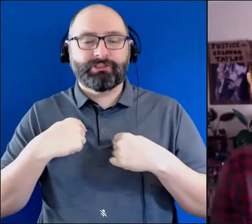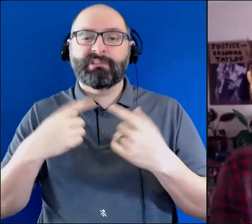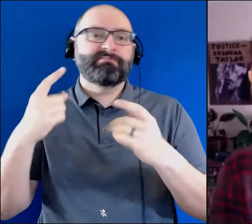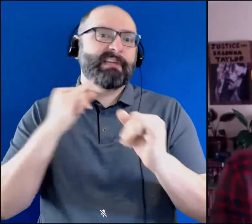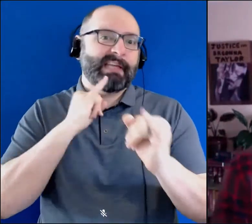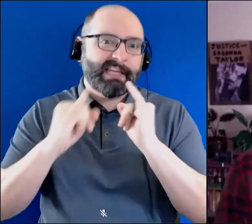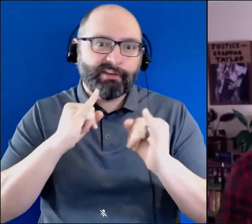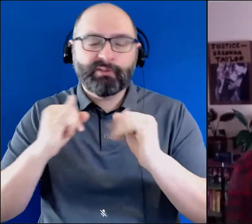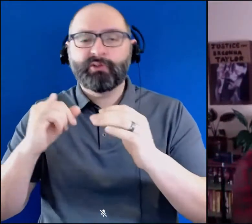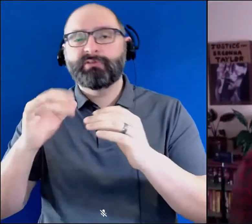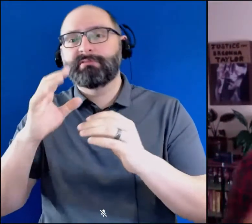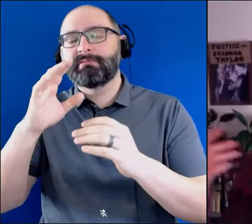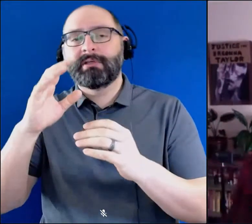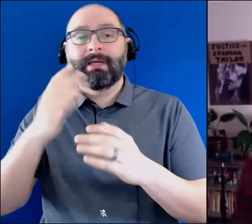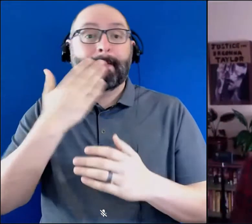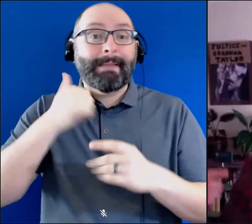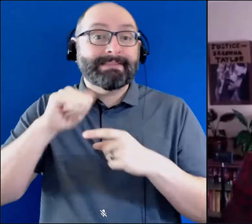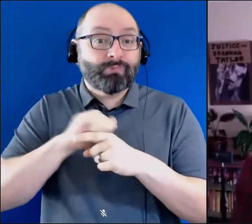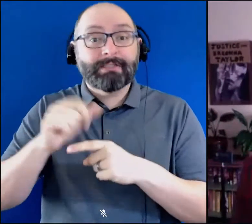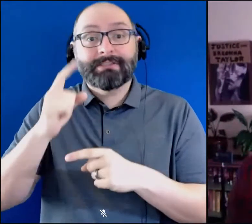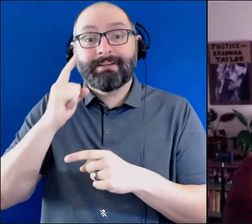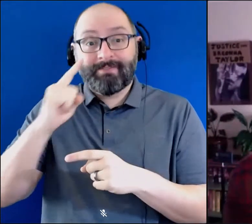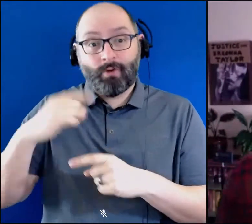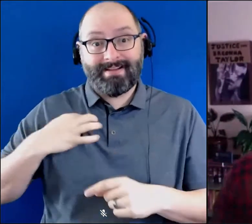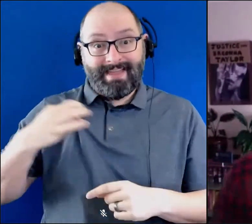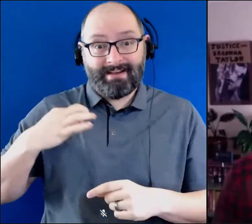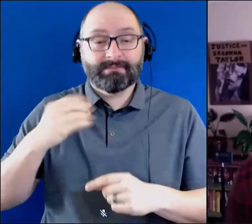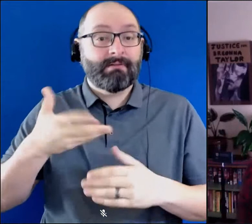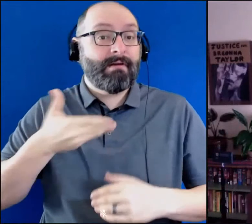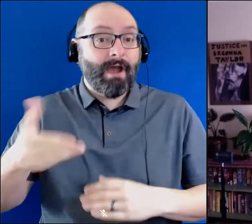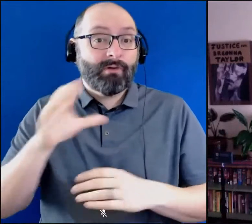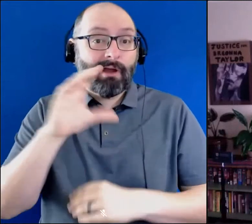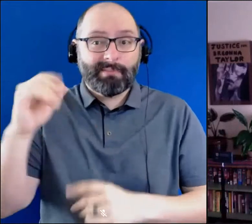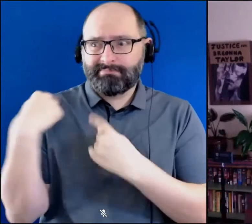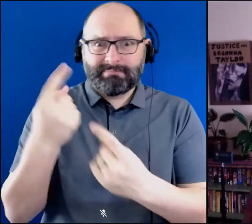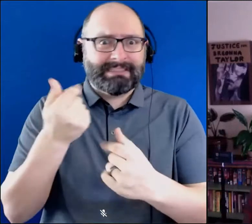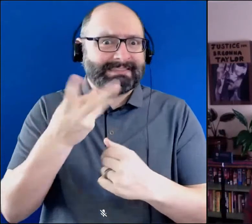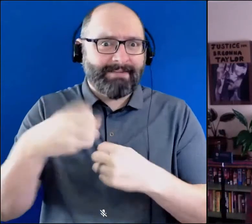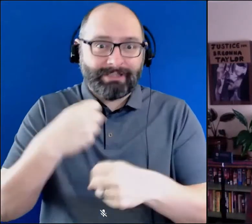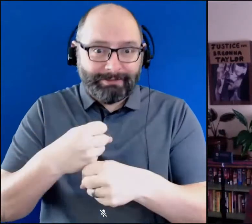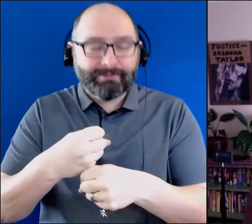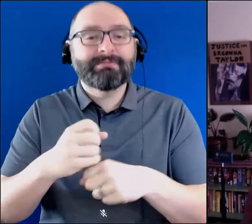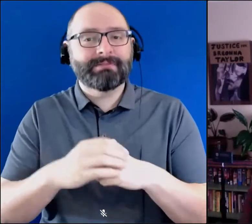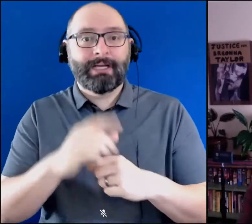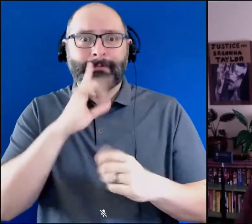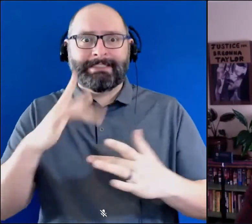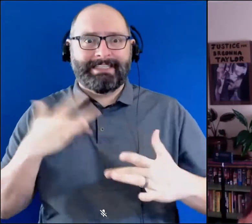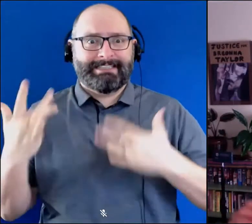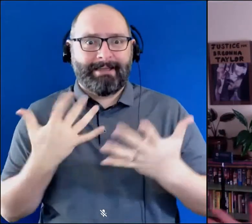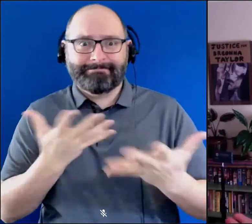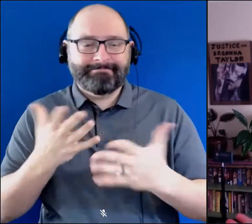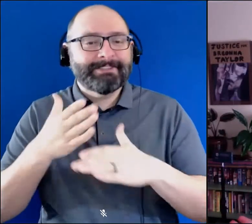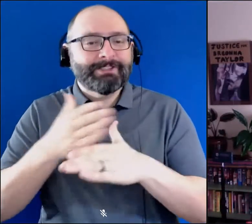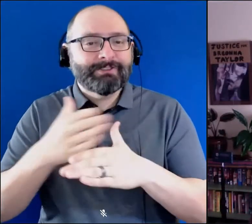talking about best practices for candidates and interviewers and hiring companies for a number of years now. And I'm very excited to share some